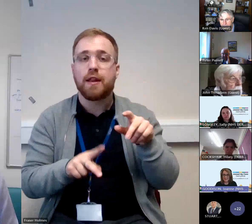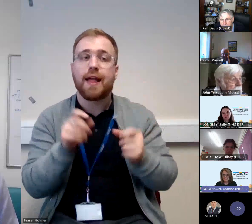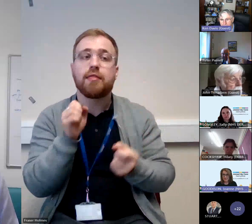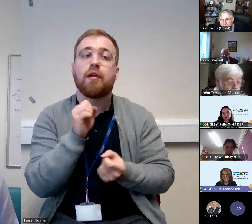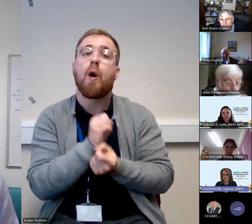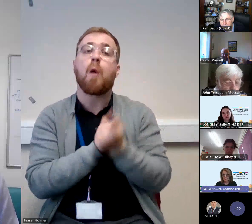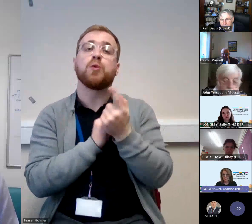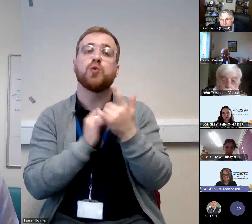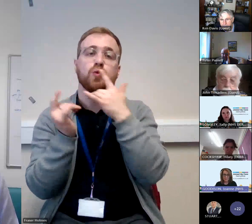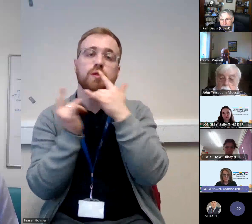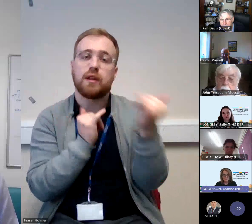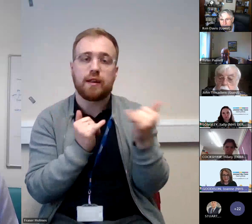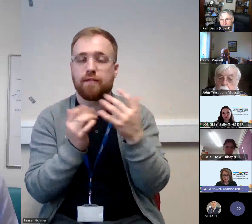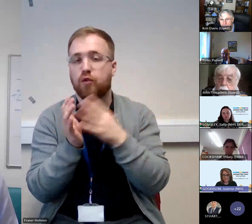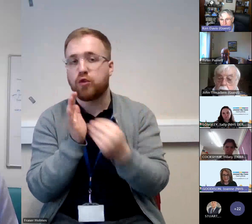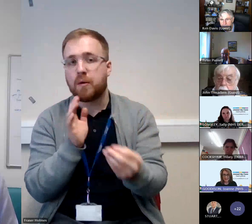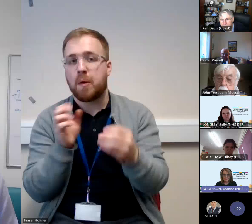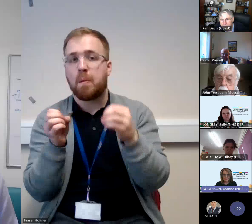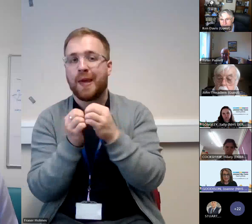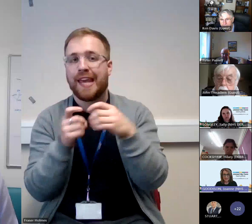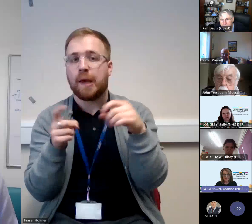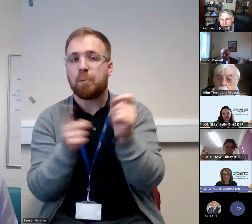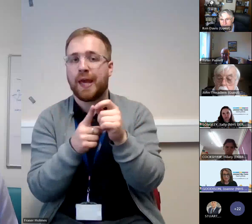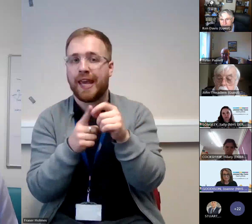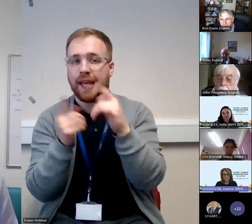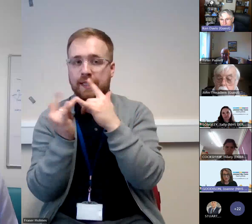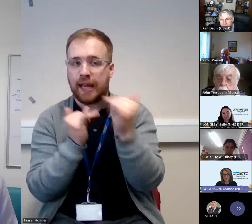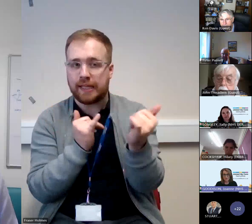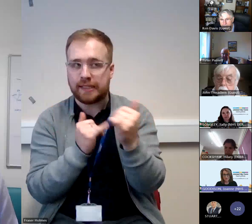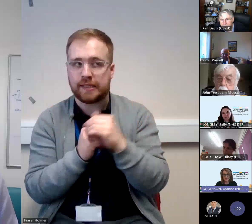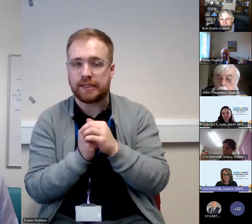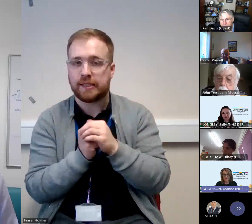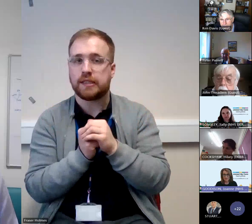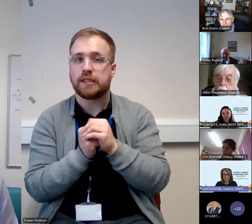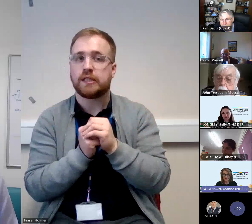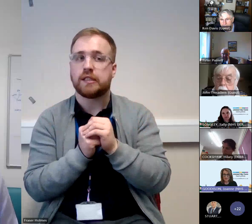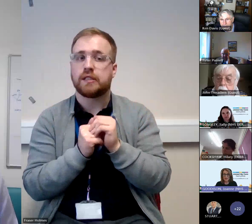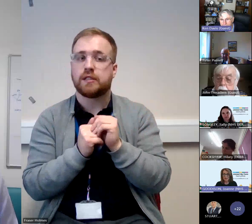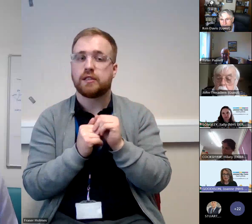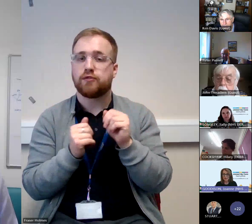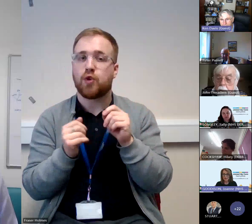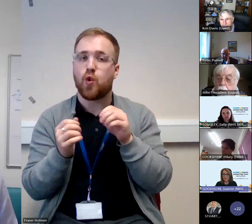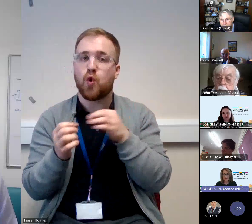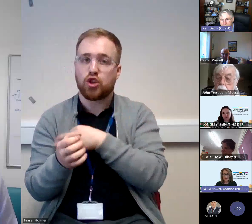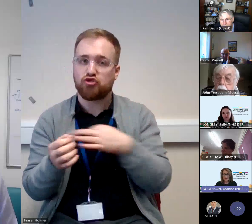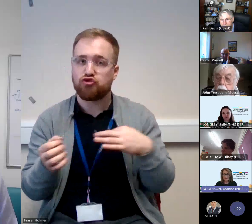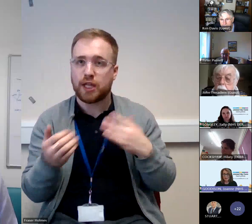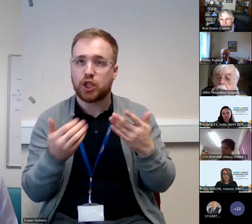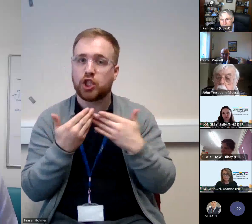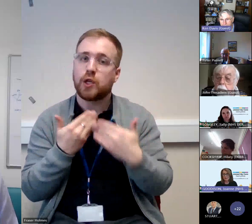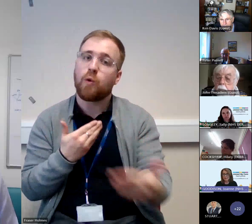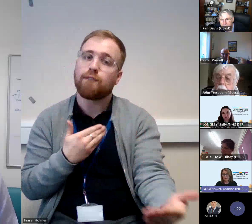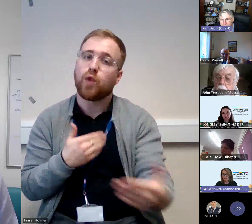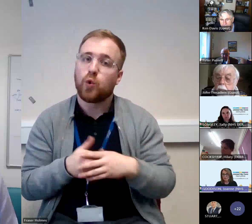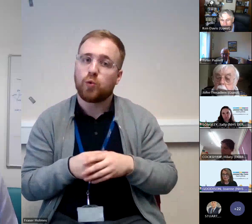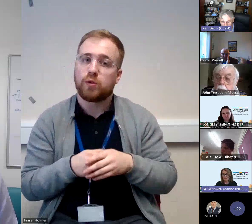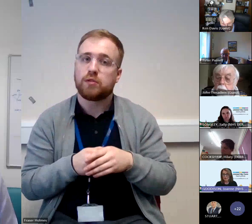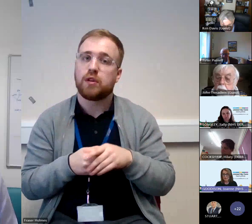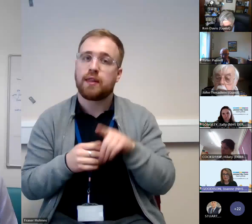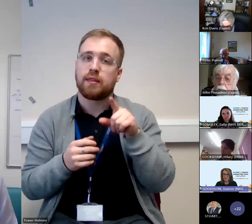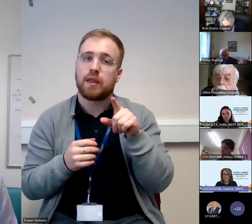opportunistic testing, for example, BP testing, as part of the sort of strategy going forward? You know, that would